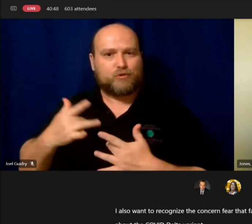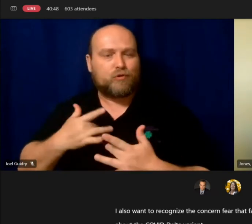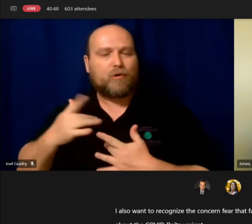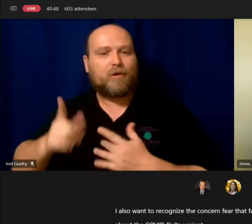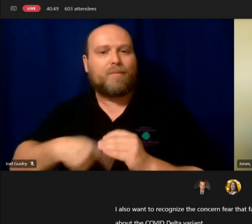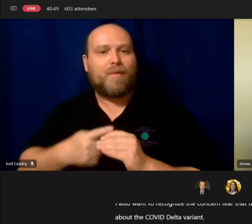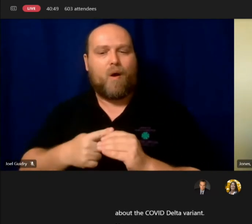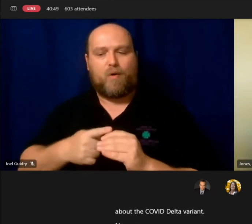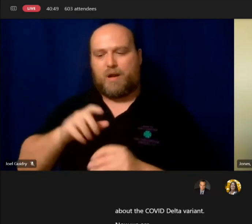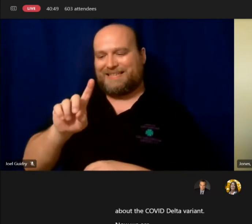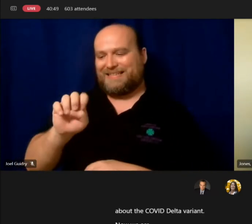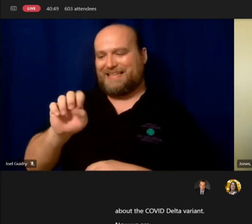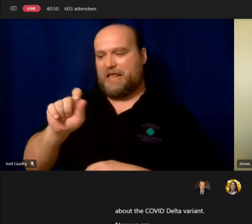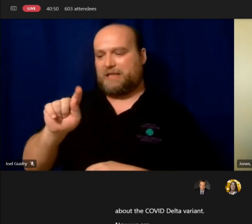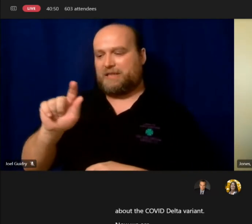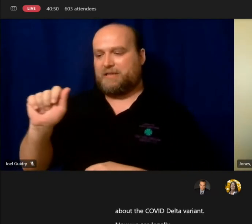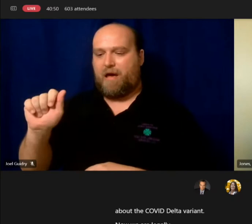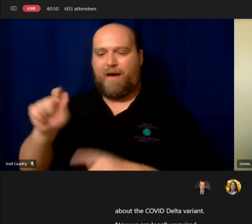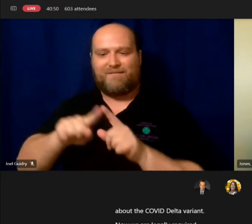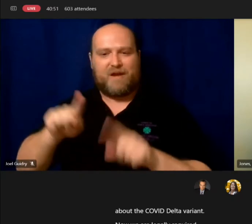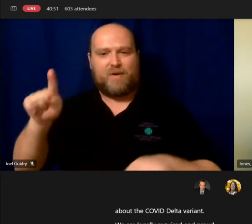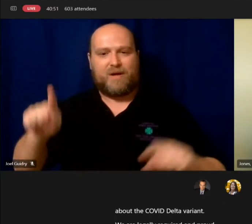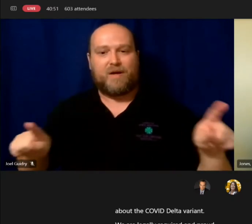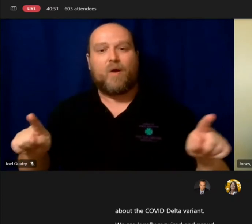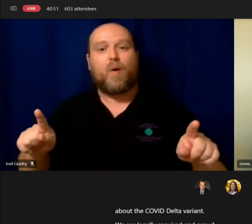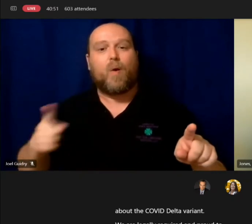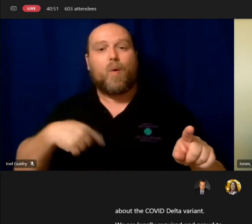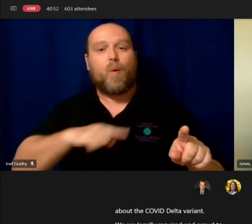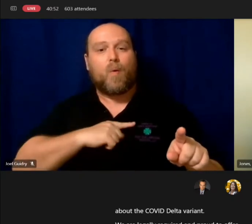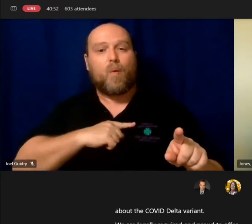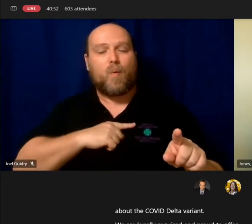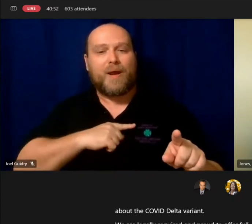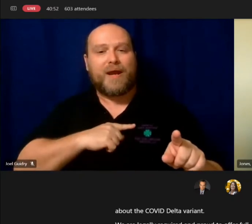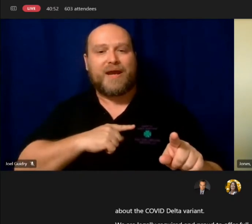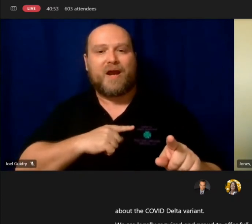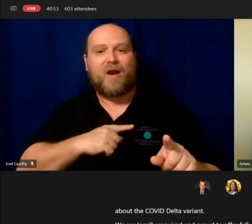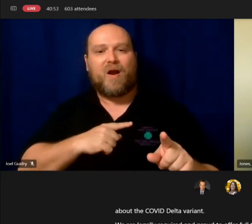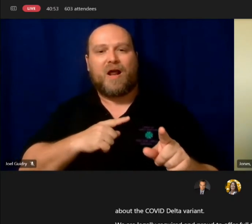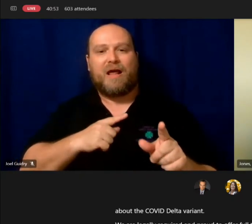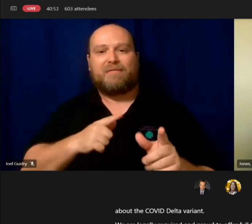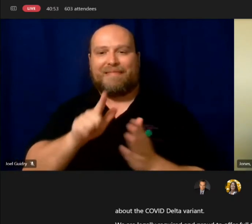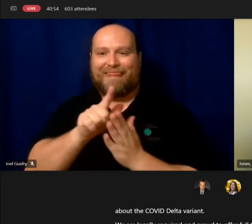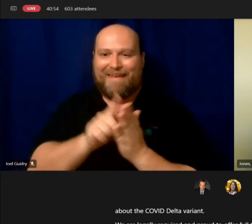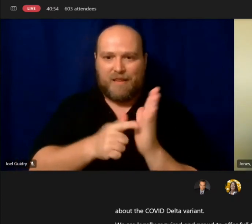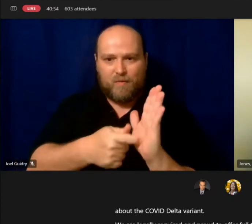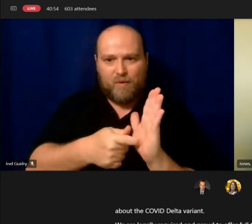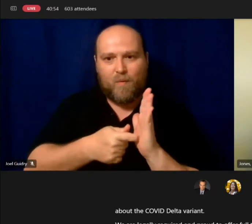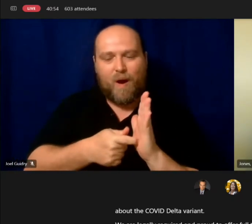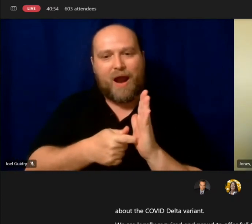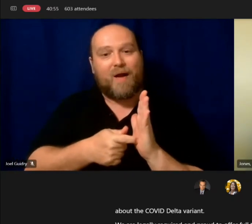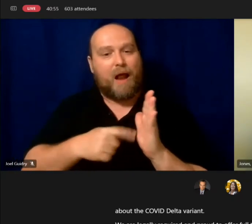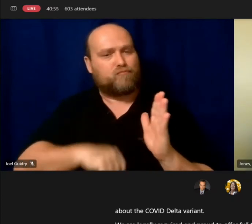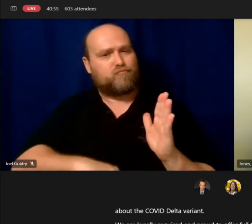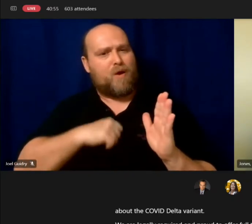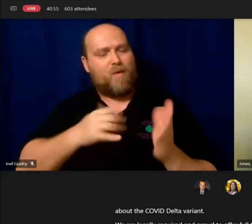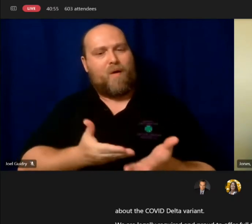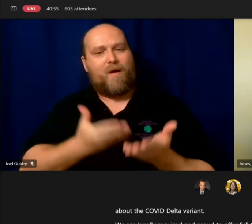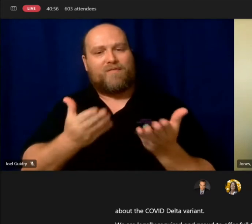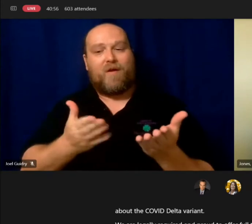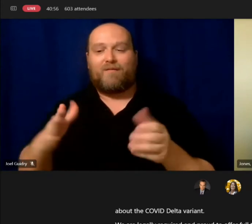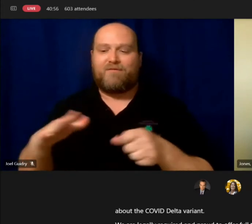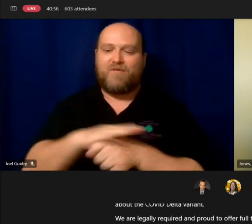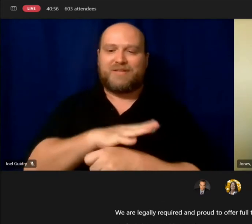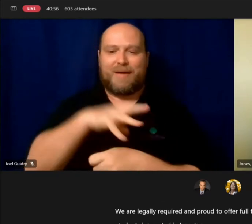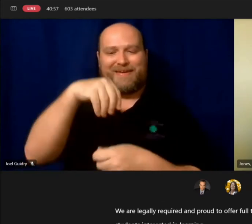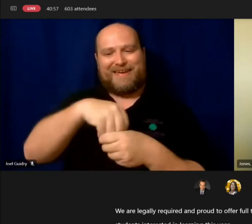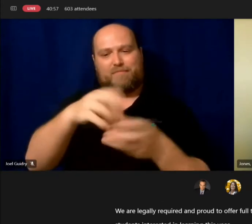required and proud to offer full-time in-person learning for all students interested in learning this year.